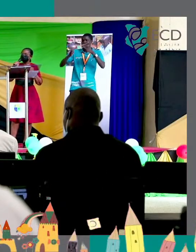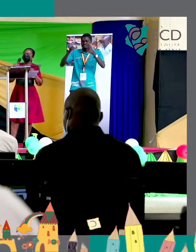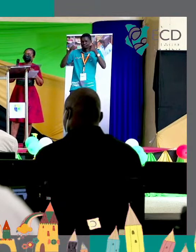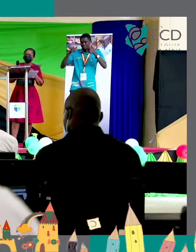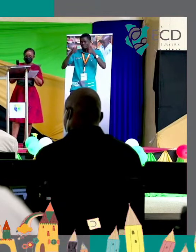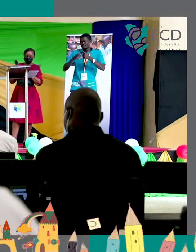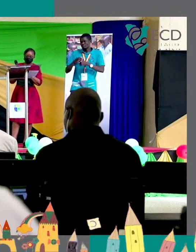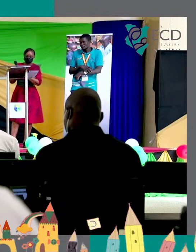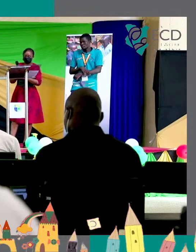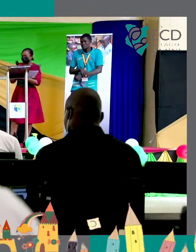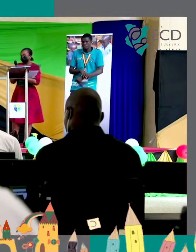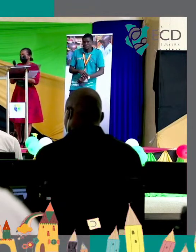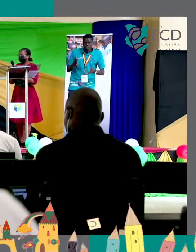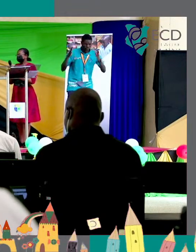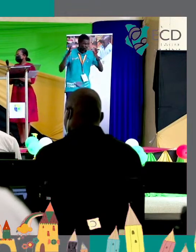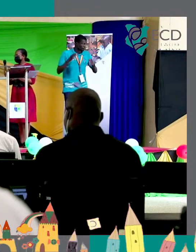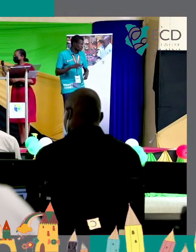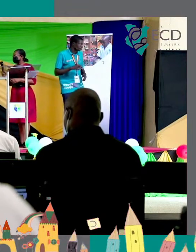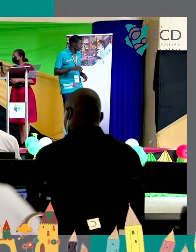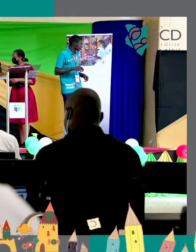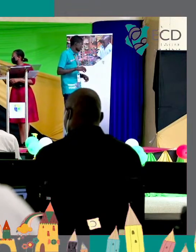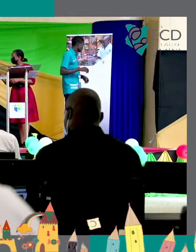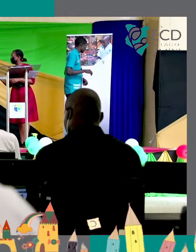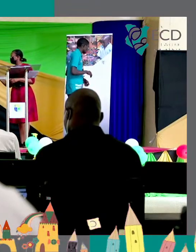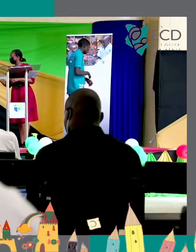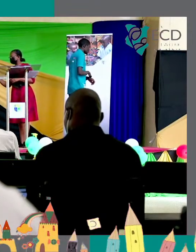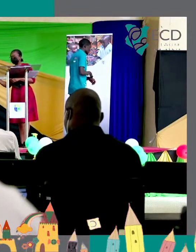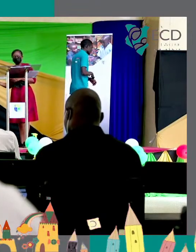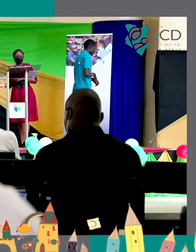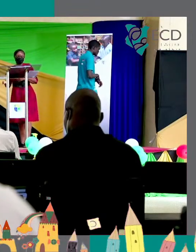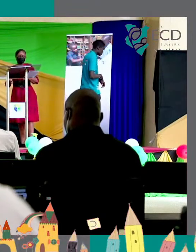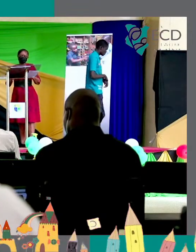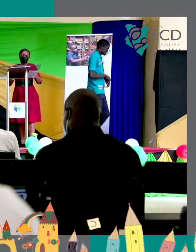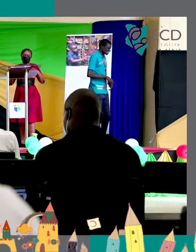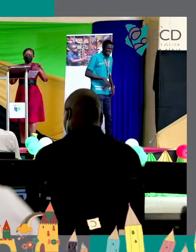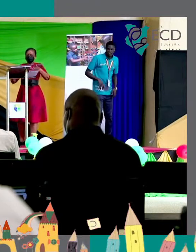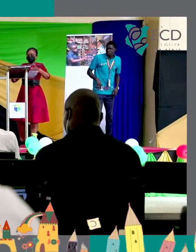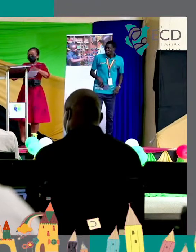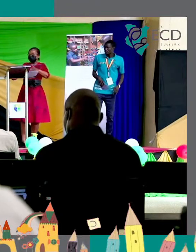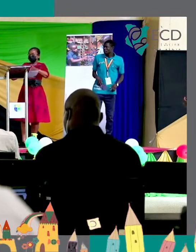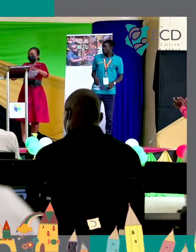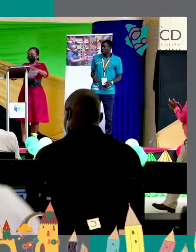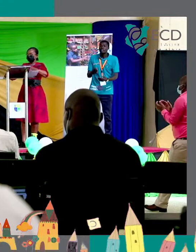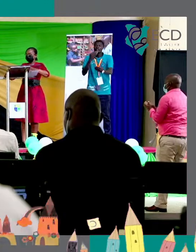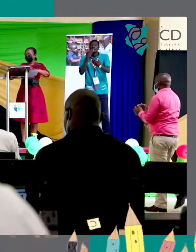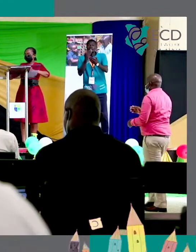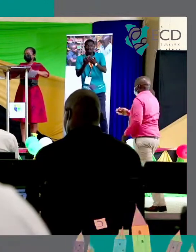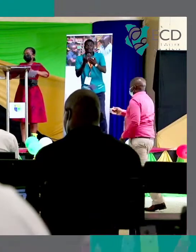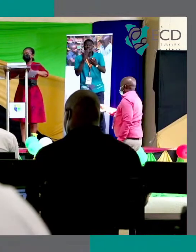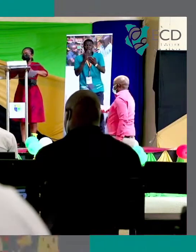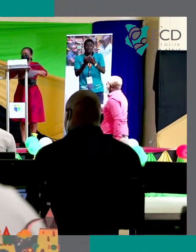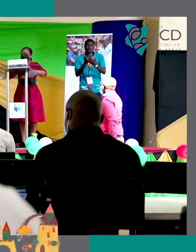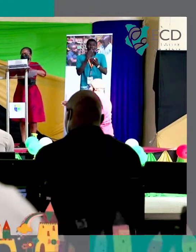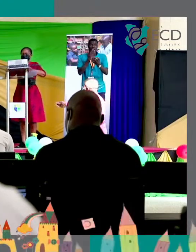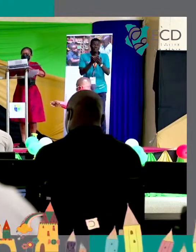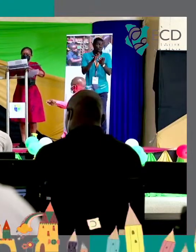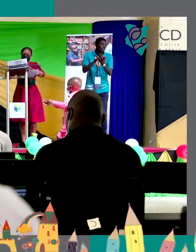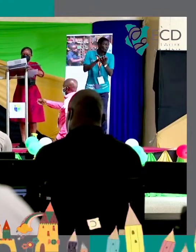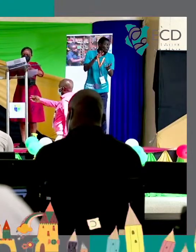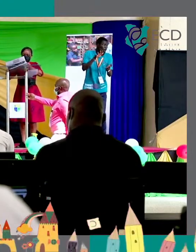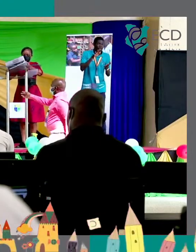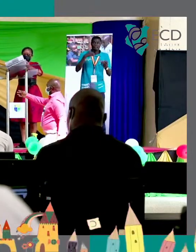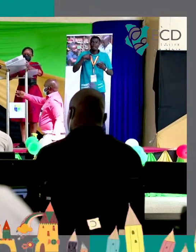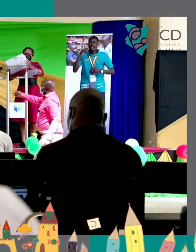there. Thank you. Thank you. Thank you, Thank you so much, Dr. I think